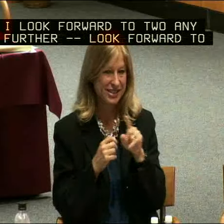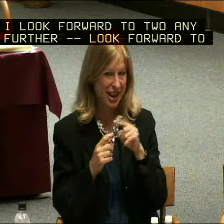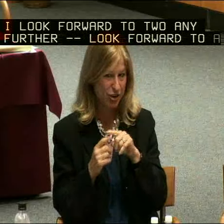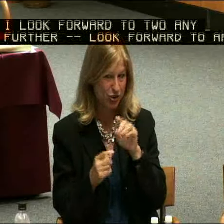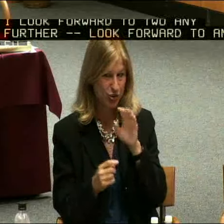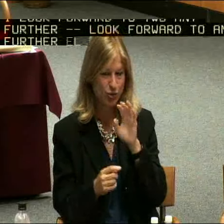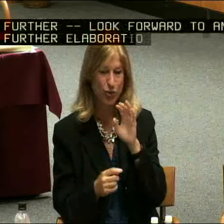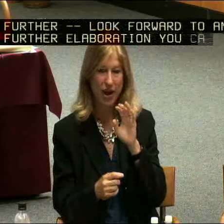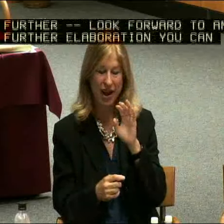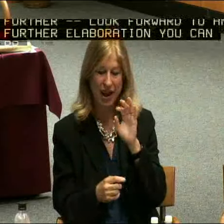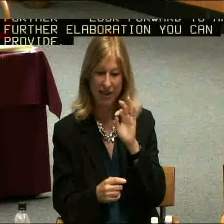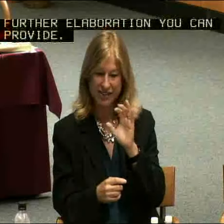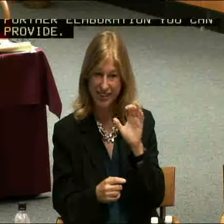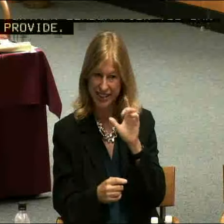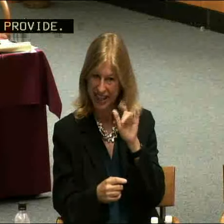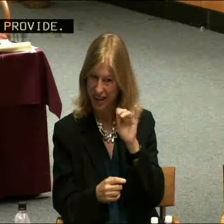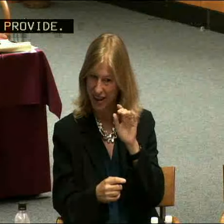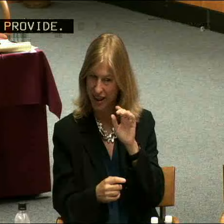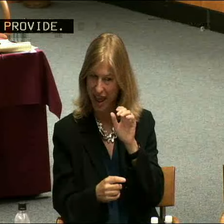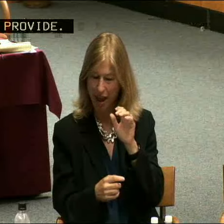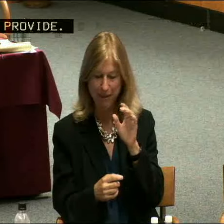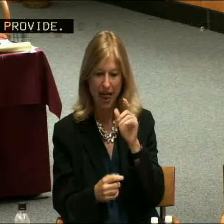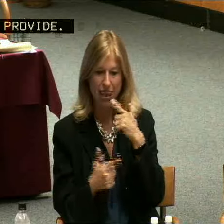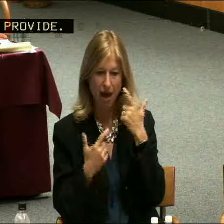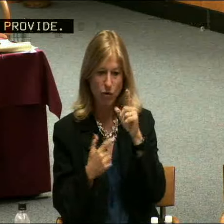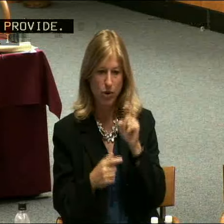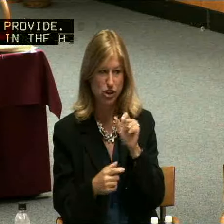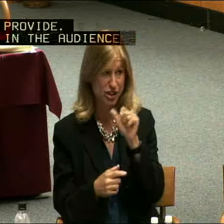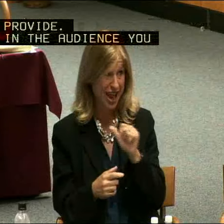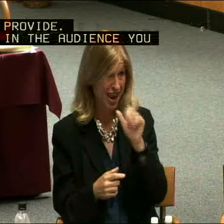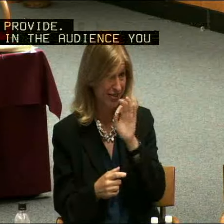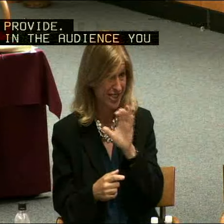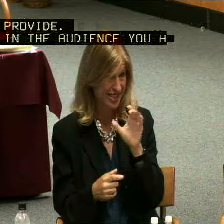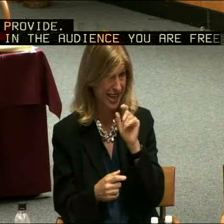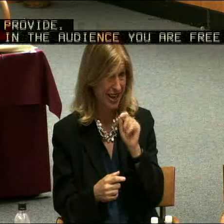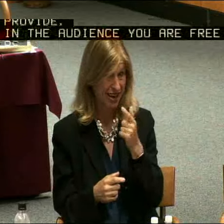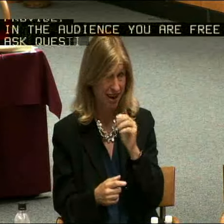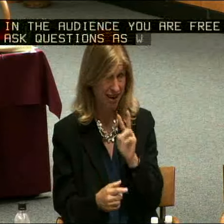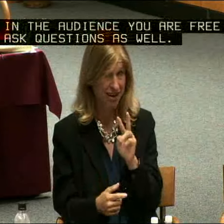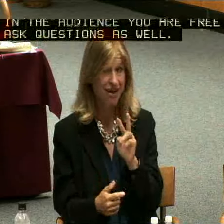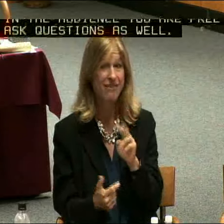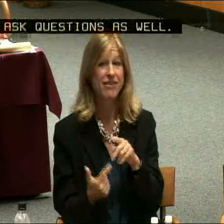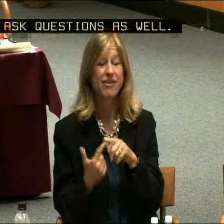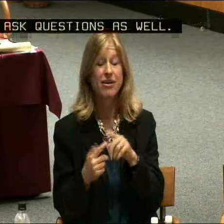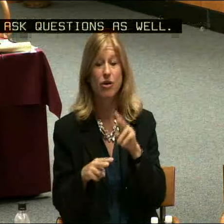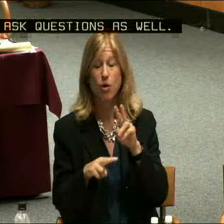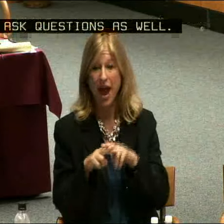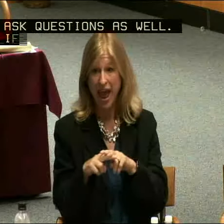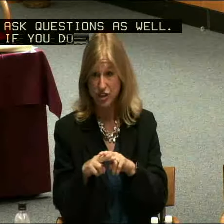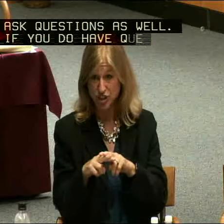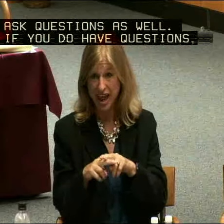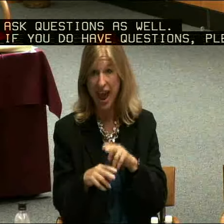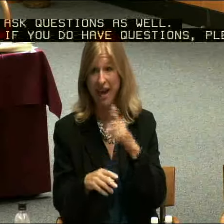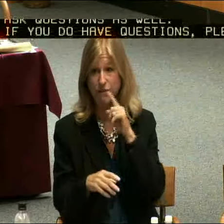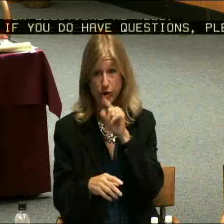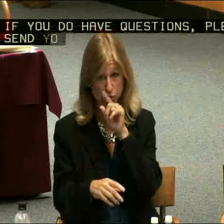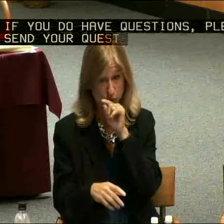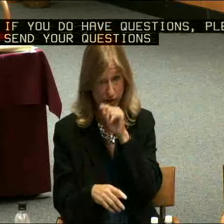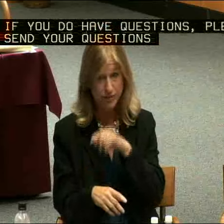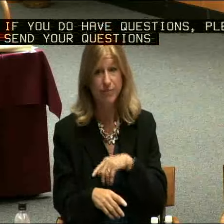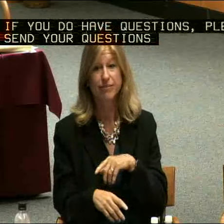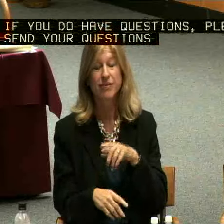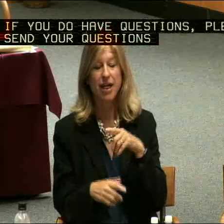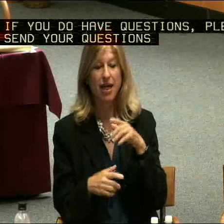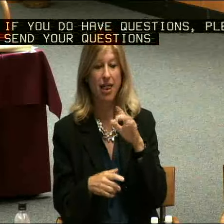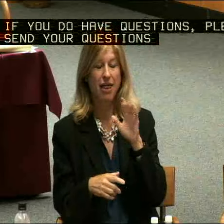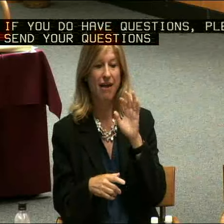you do have questions, please send your questions to livequestions@fcc.gov or